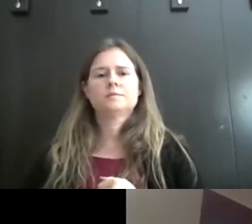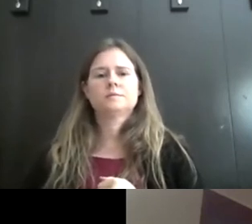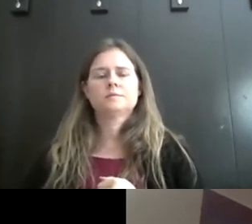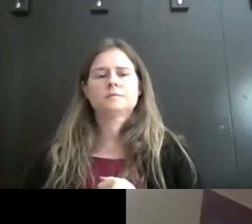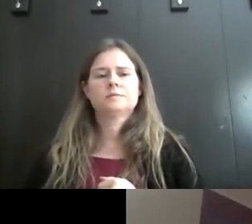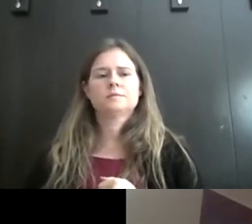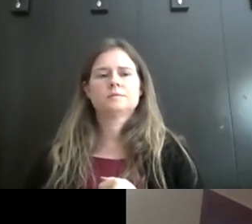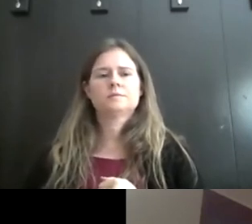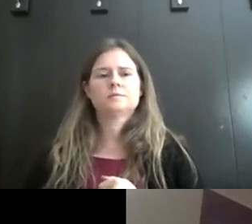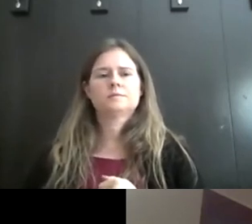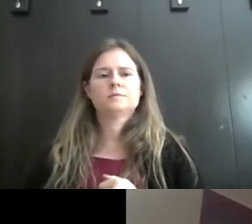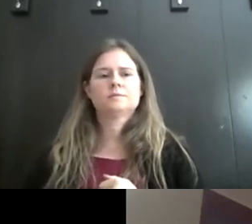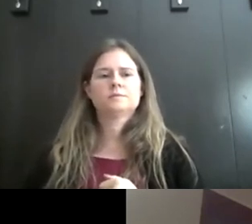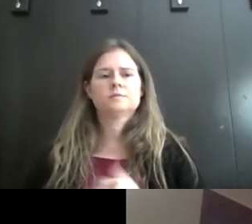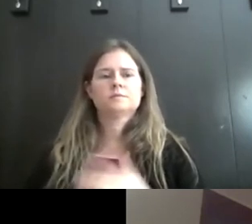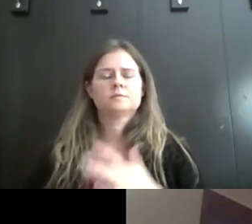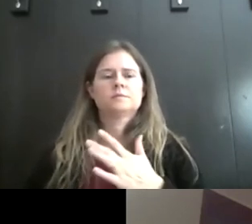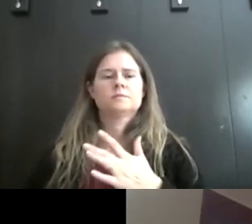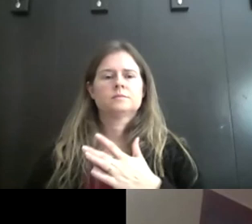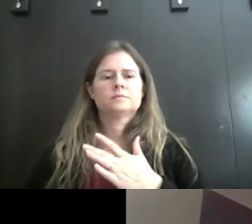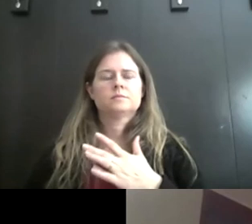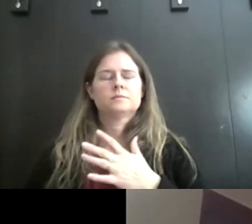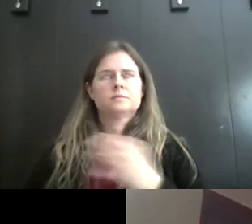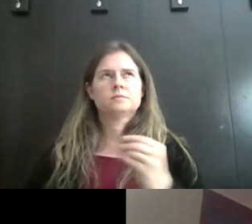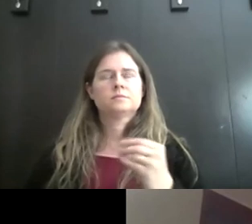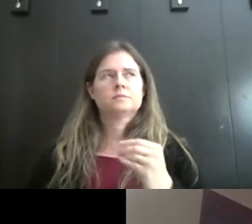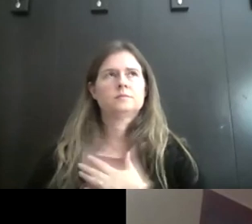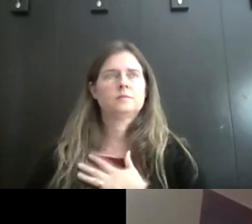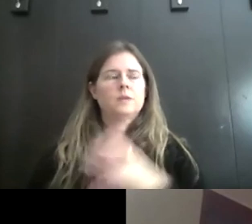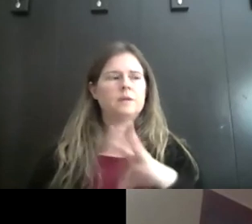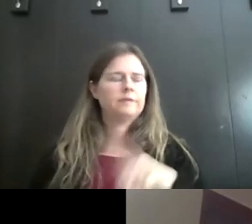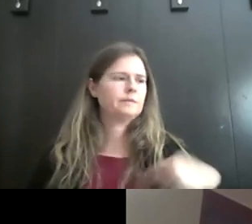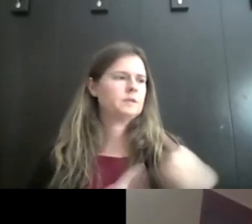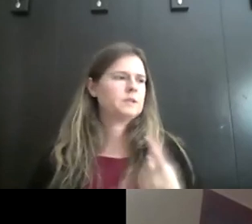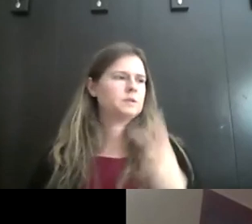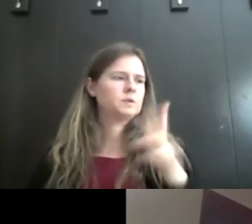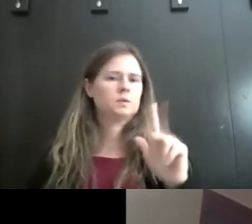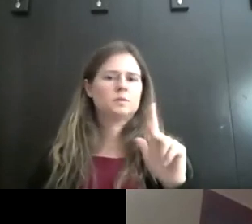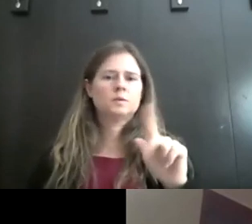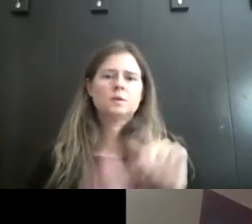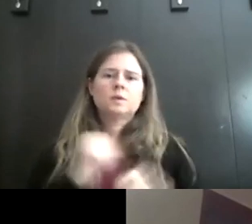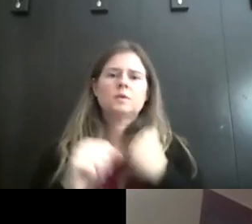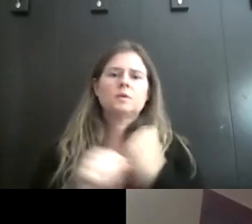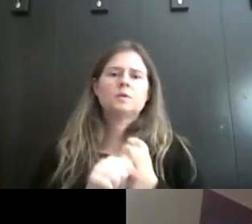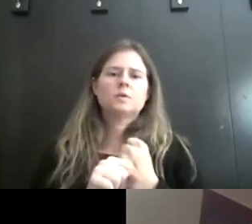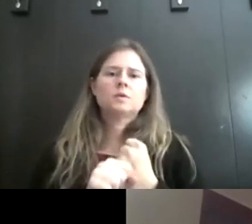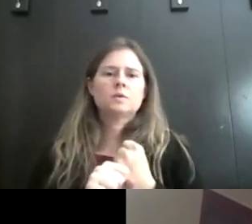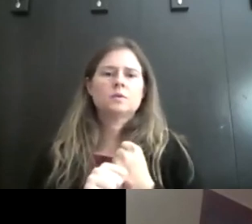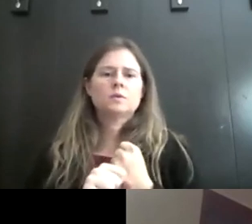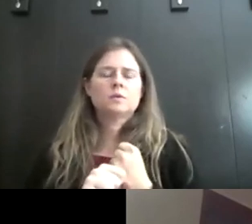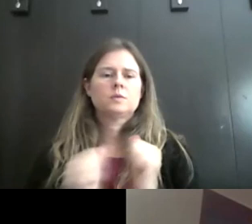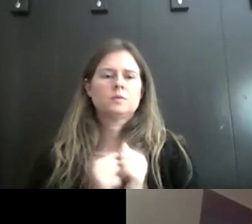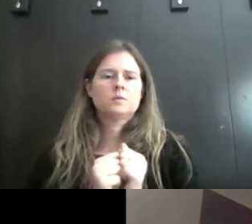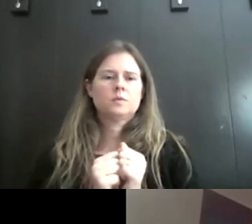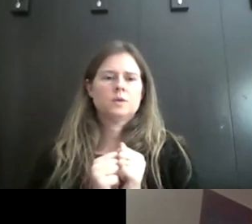and my involvement in the last 23 years in with our Tamales.